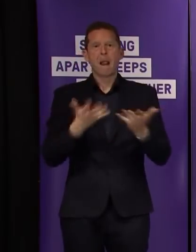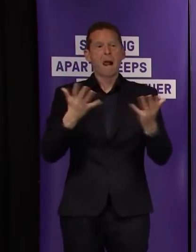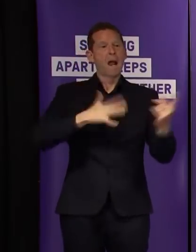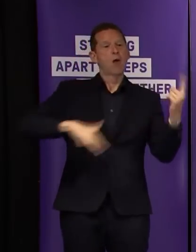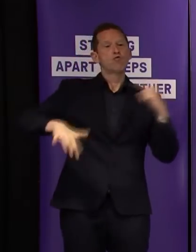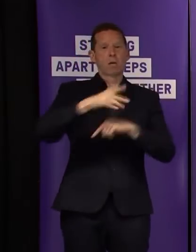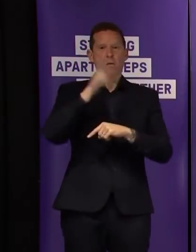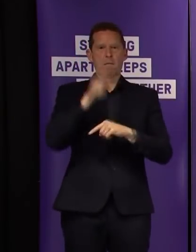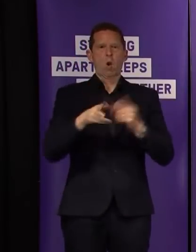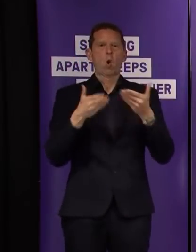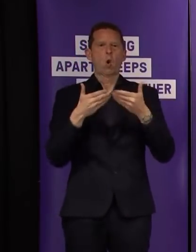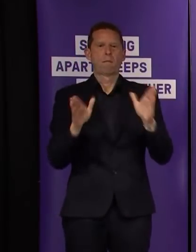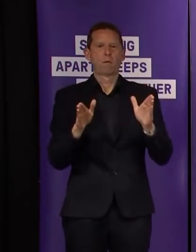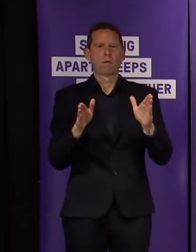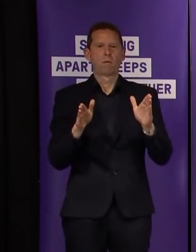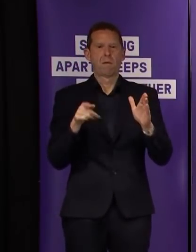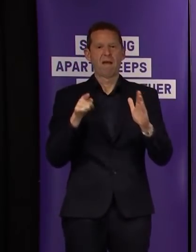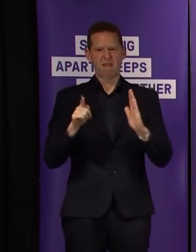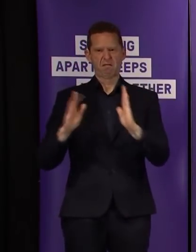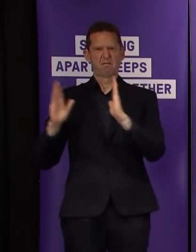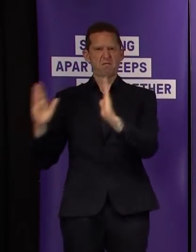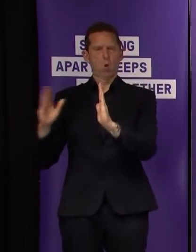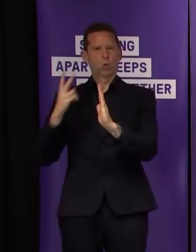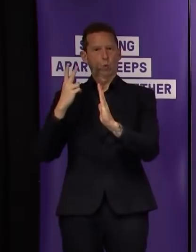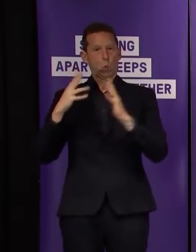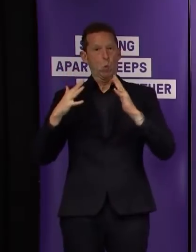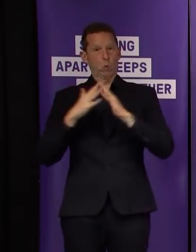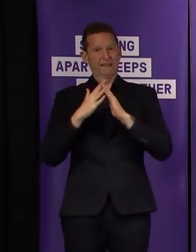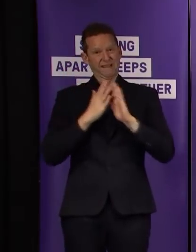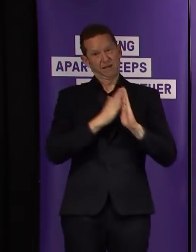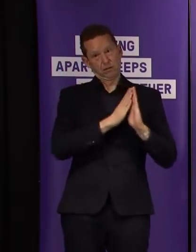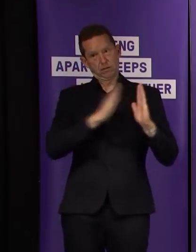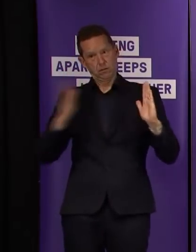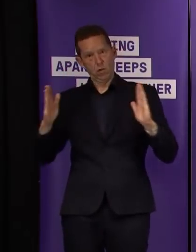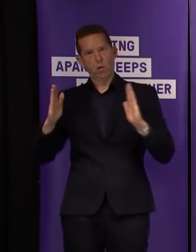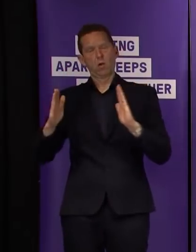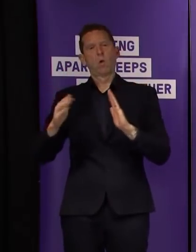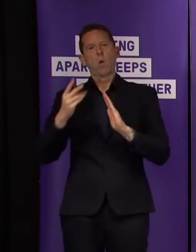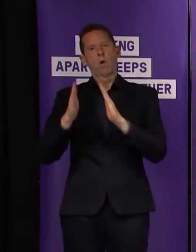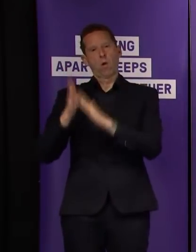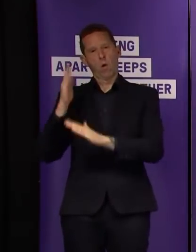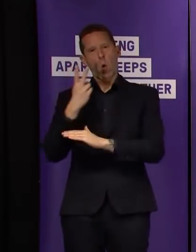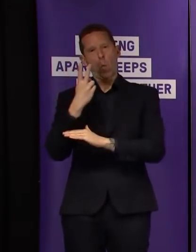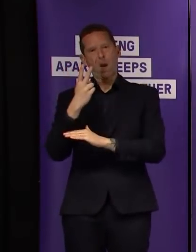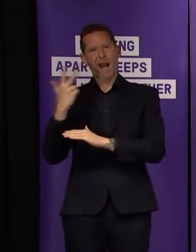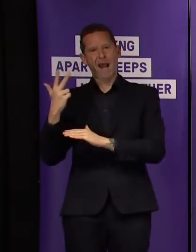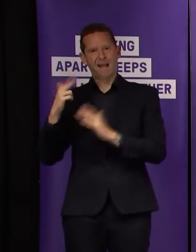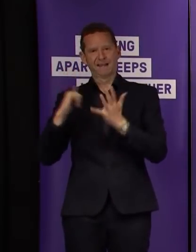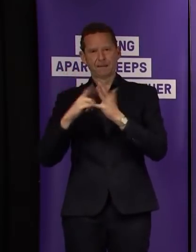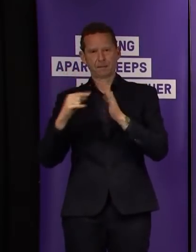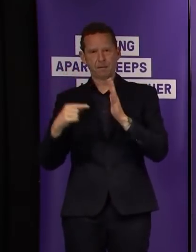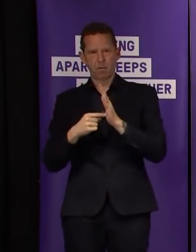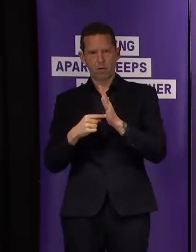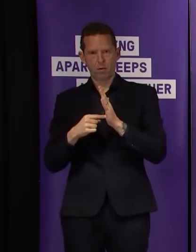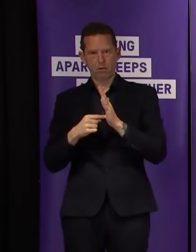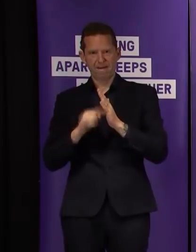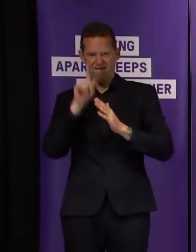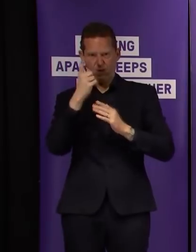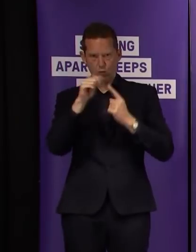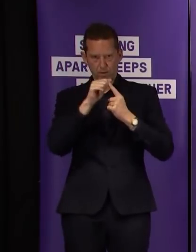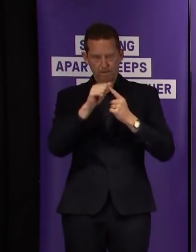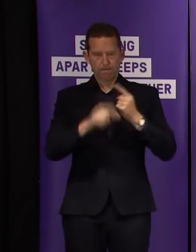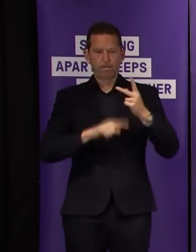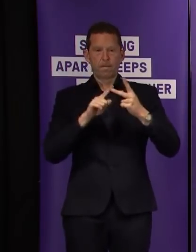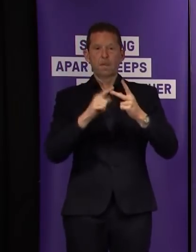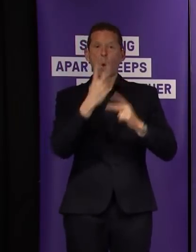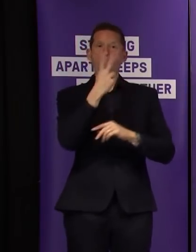reopen. That is for the 2 week period until the 28th of September. That's the first step. The second step, from the